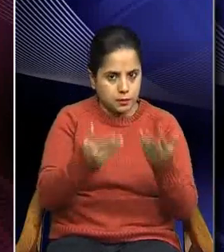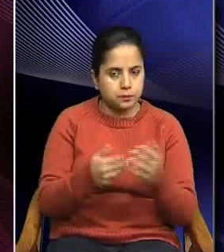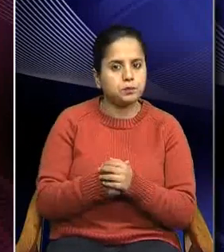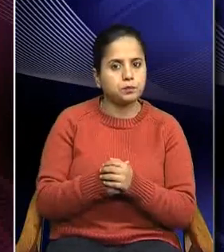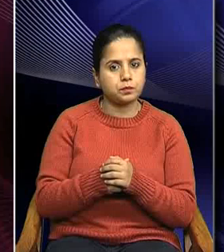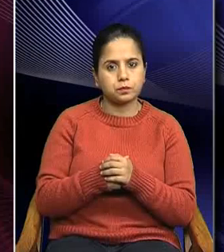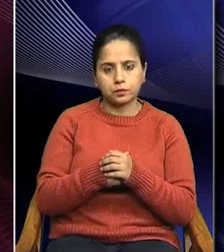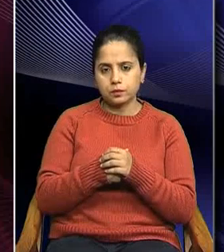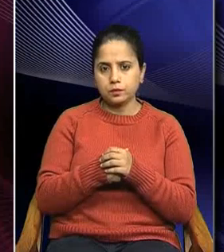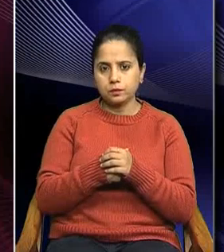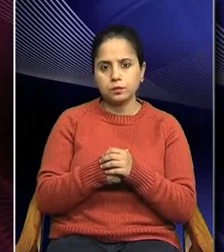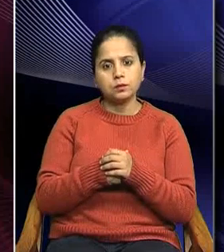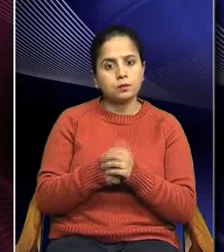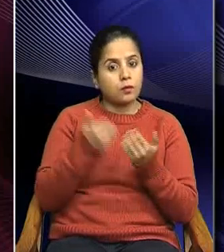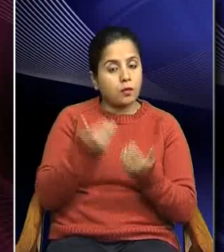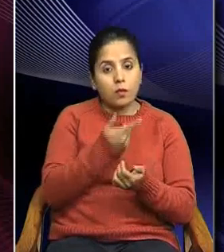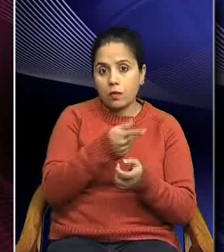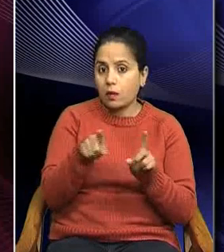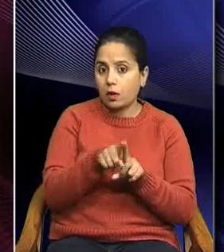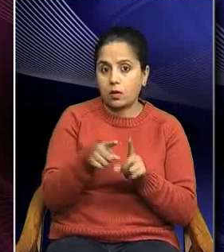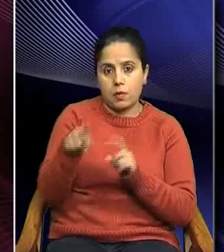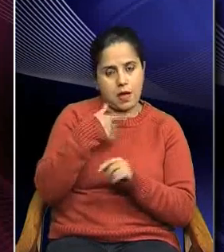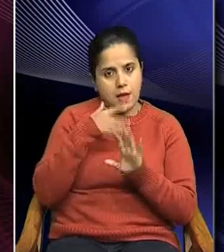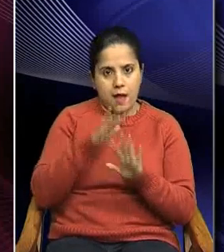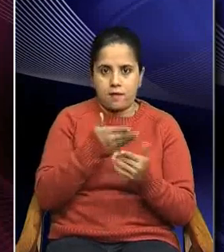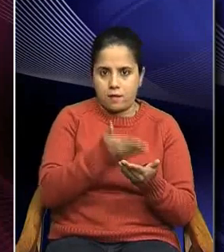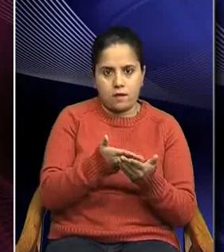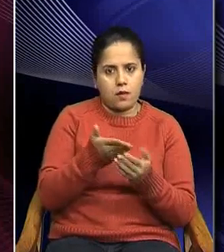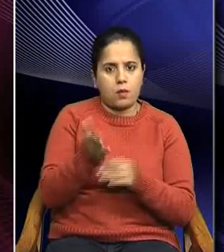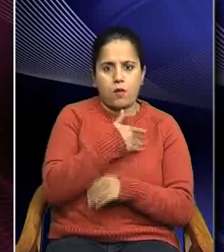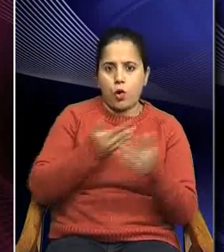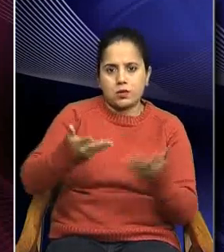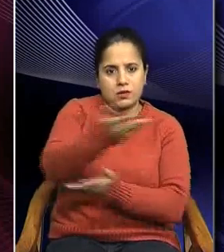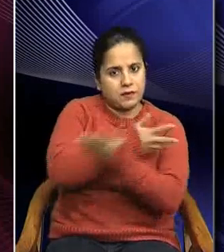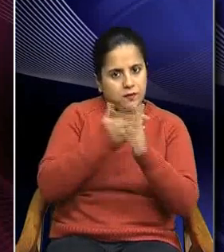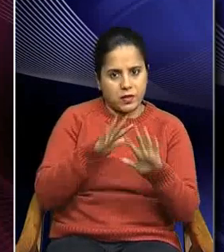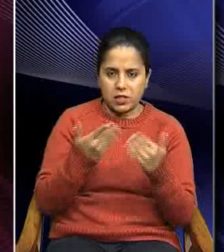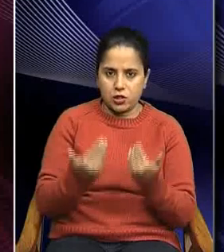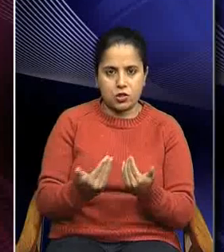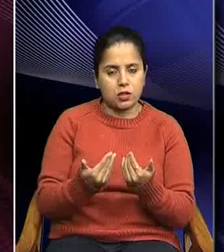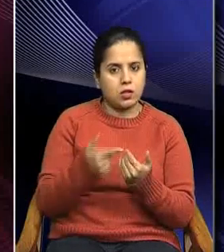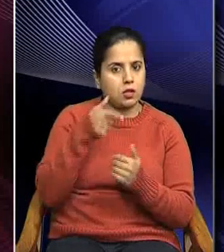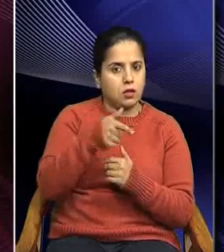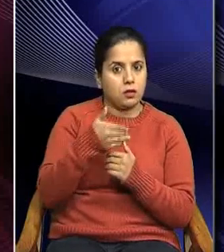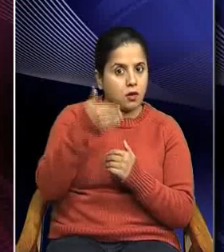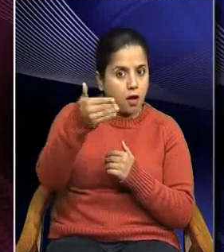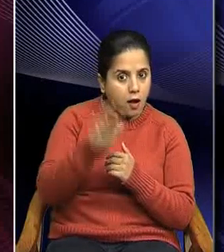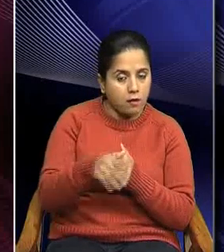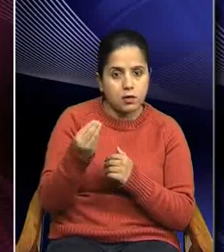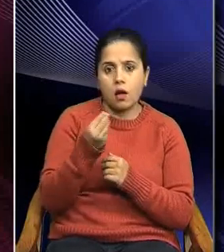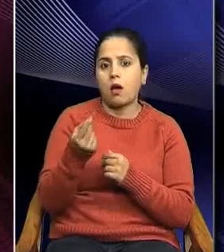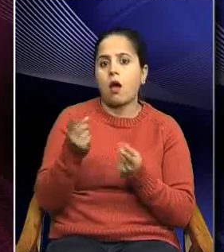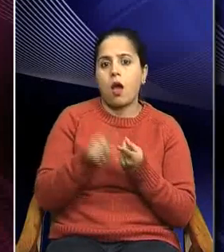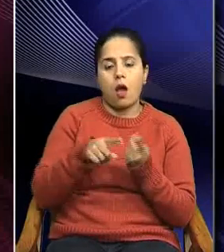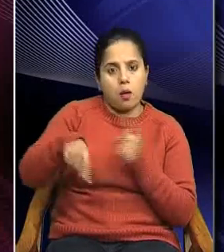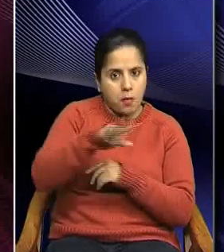Now, this is something that we have already discussed, that there are counter